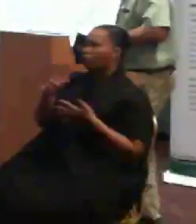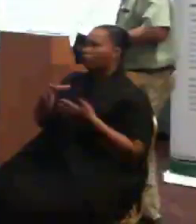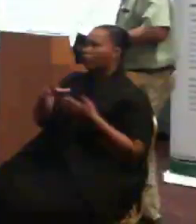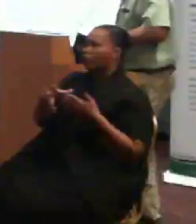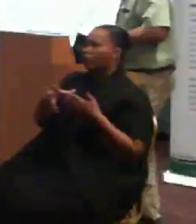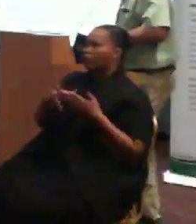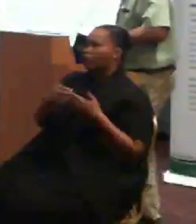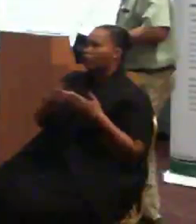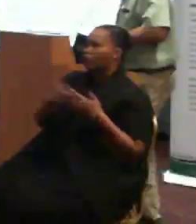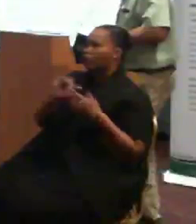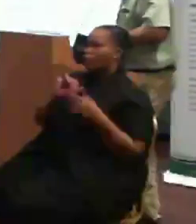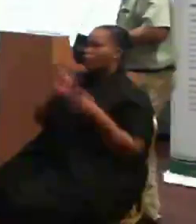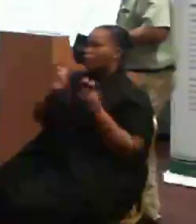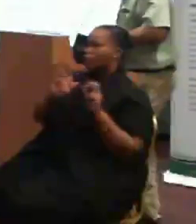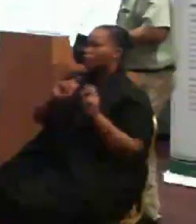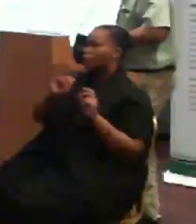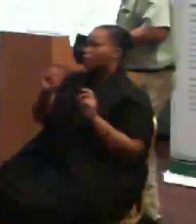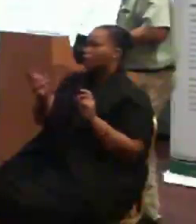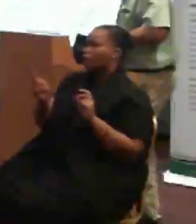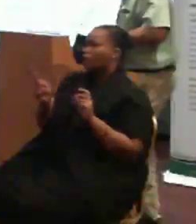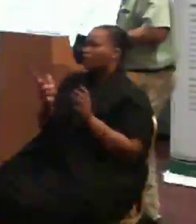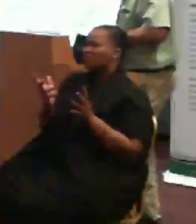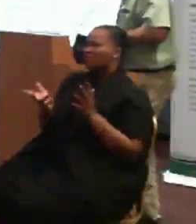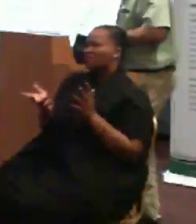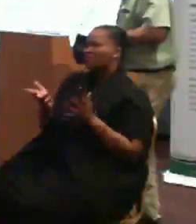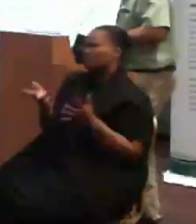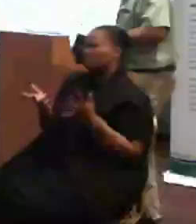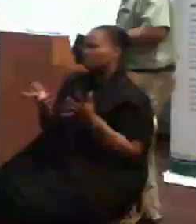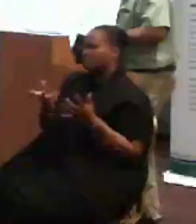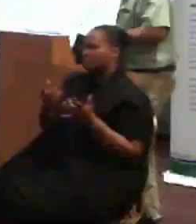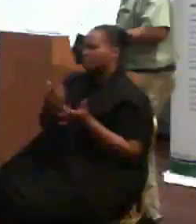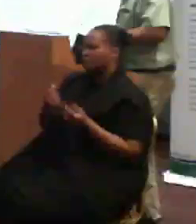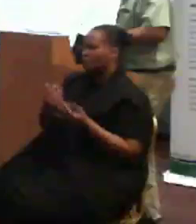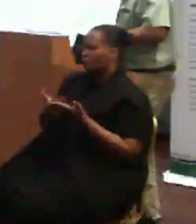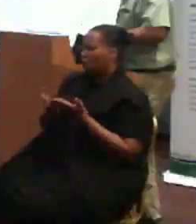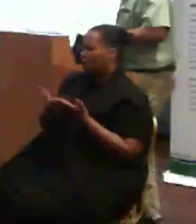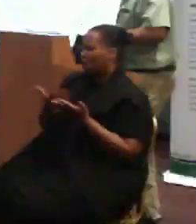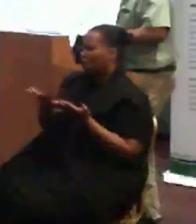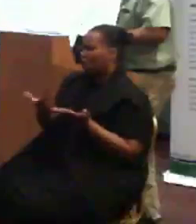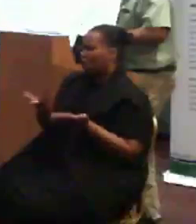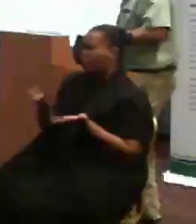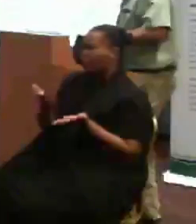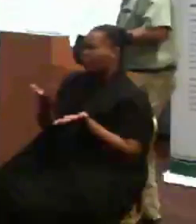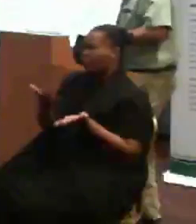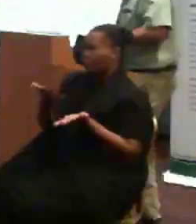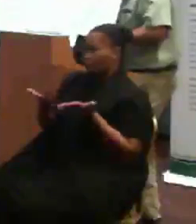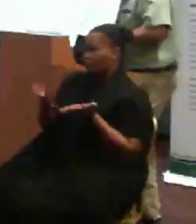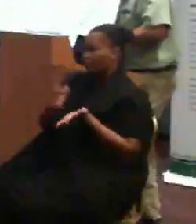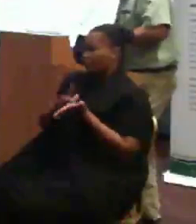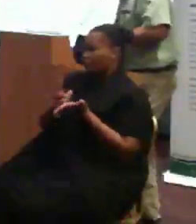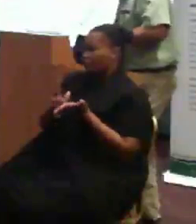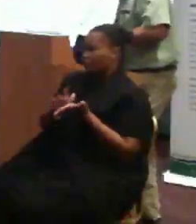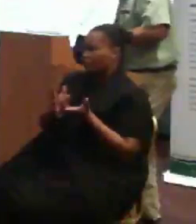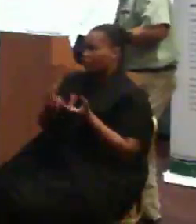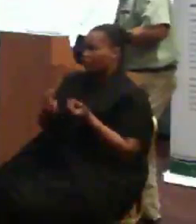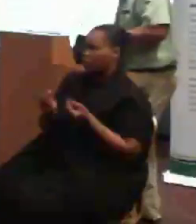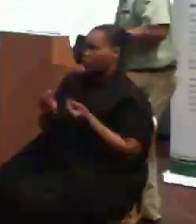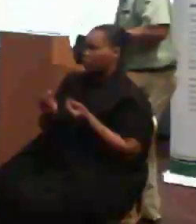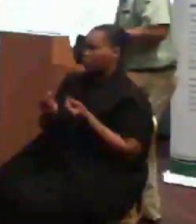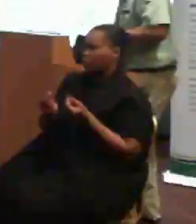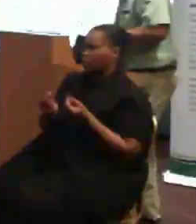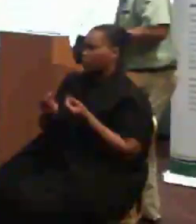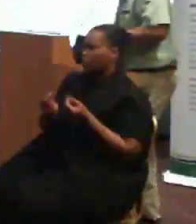from Eskom? So I don't know whether you've been able to calculate that, the threshold